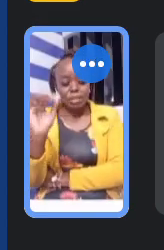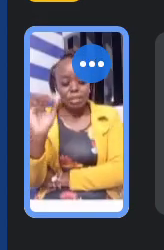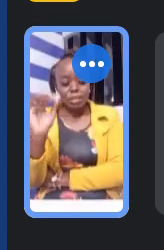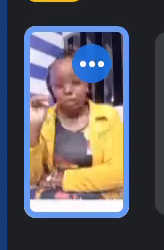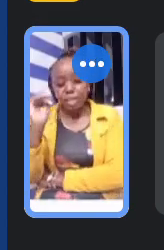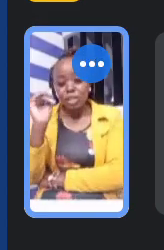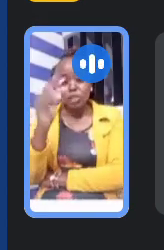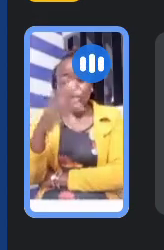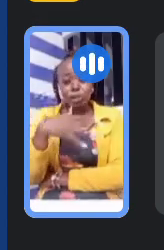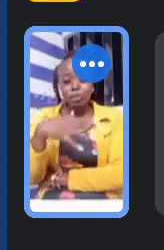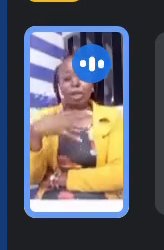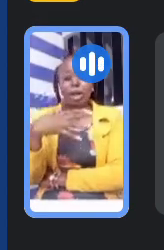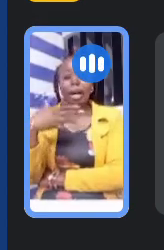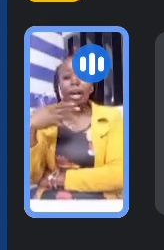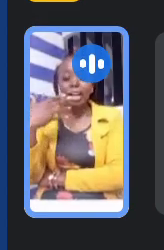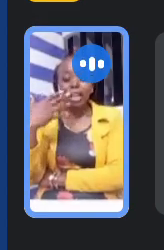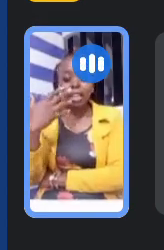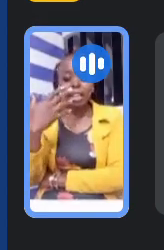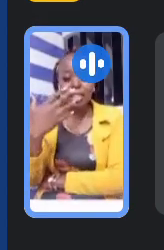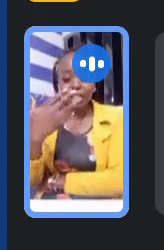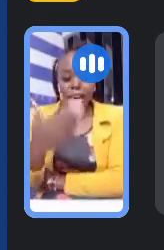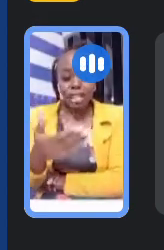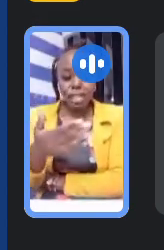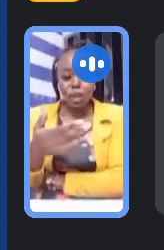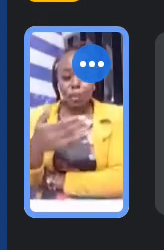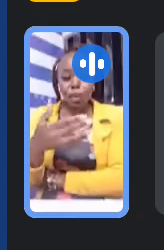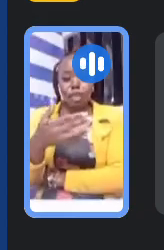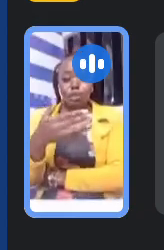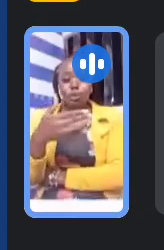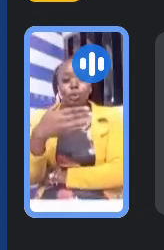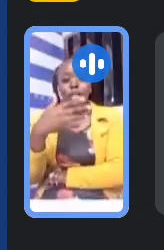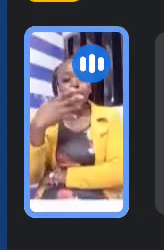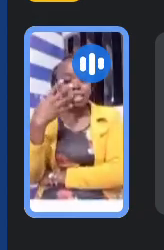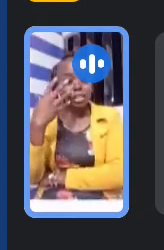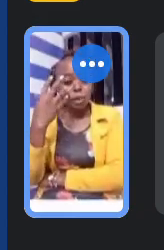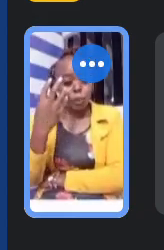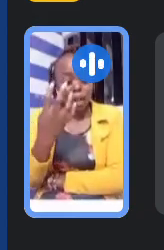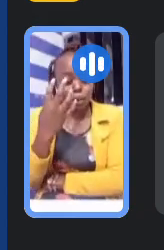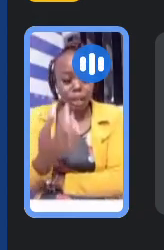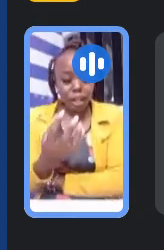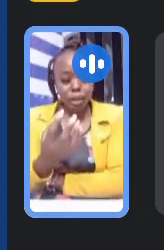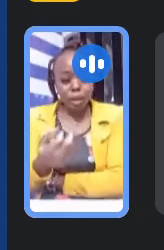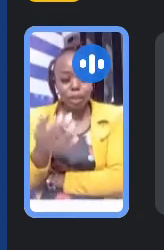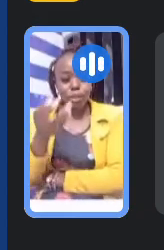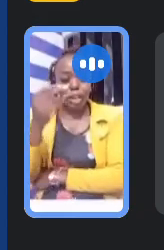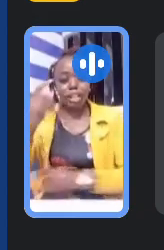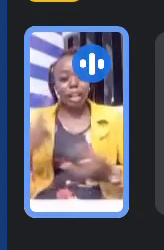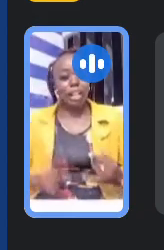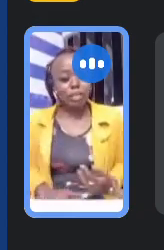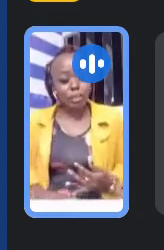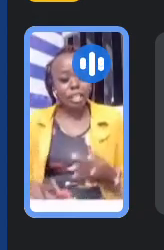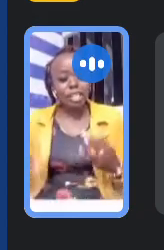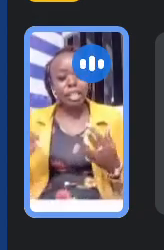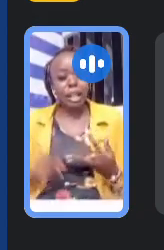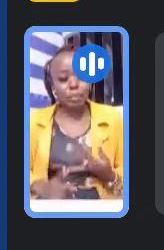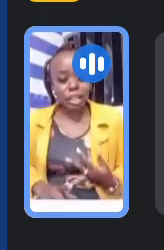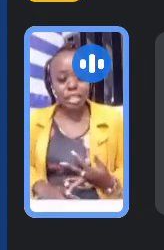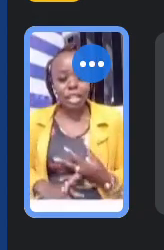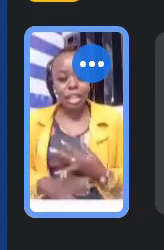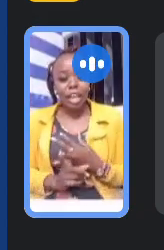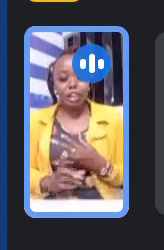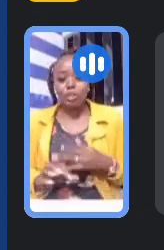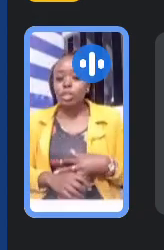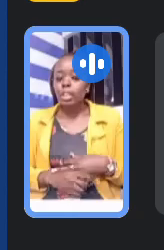Alphabets. So, in this class, in this 1 week, we're going to learn the alphabets, the